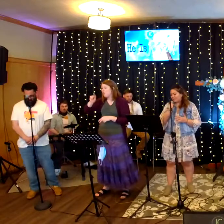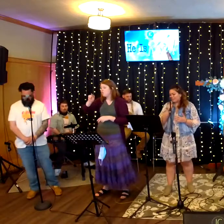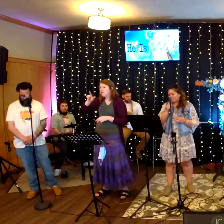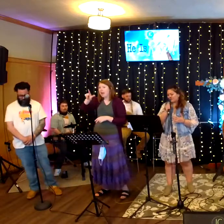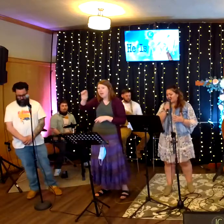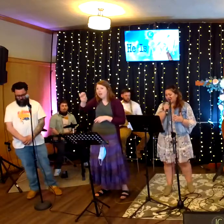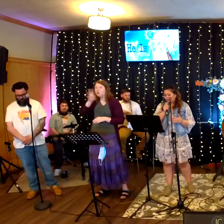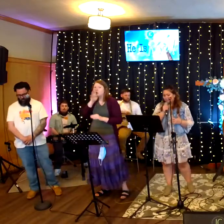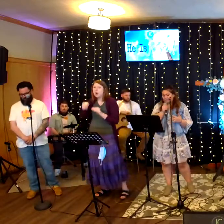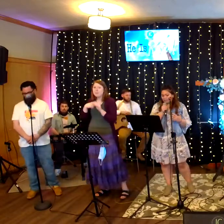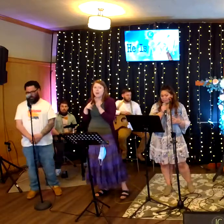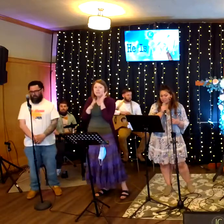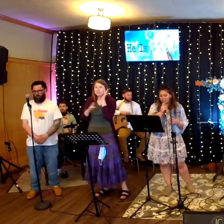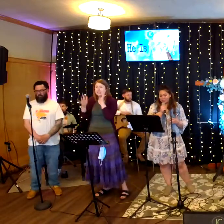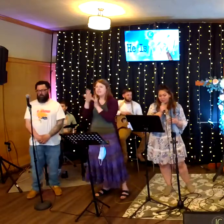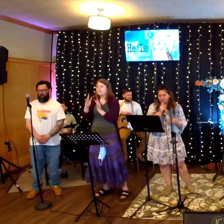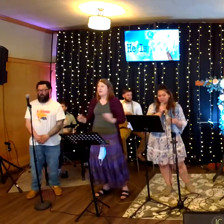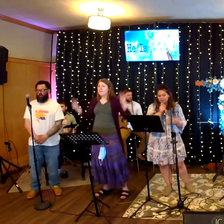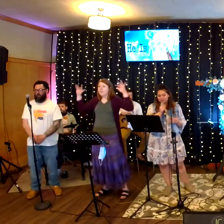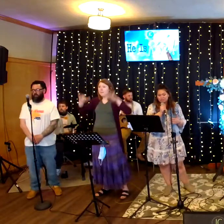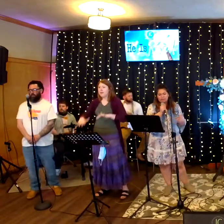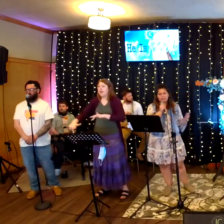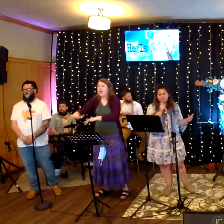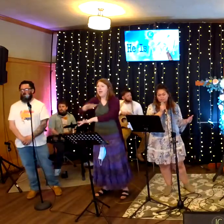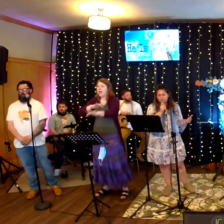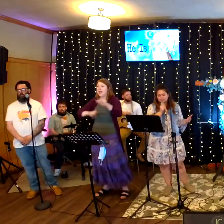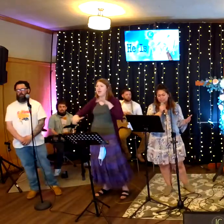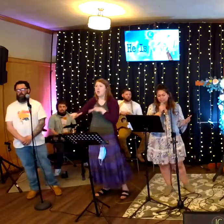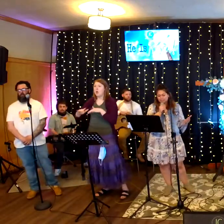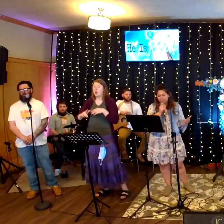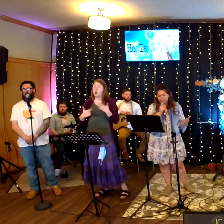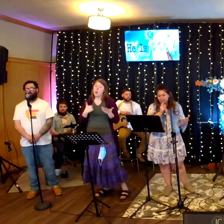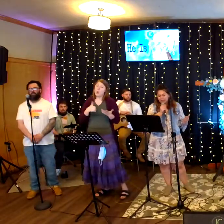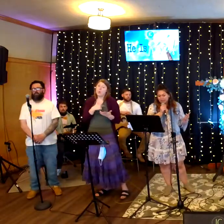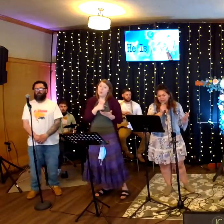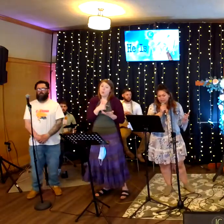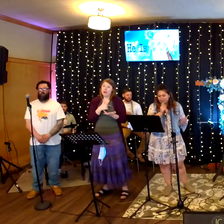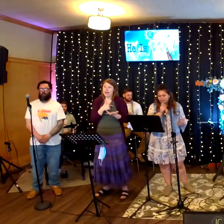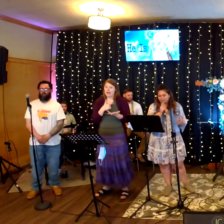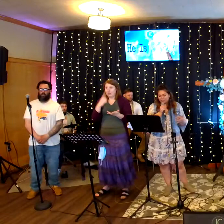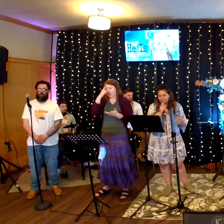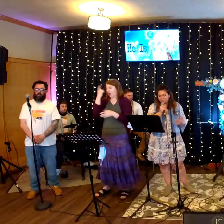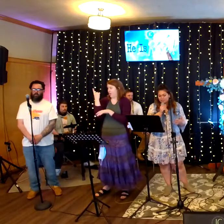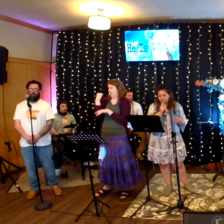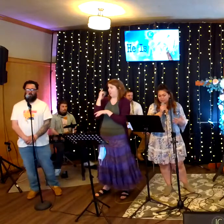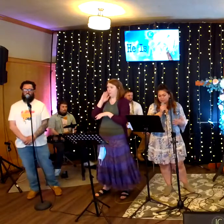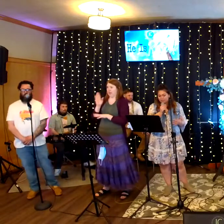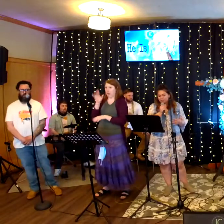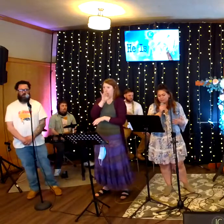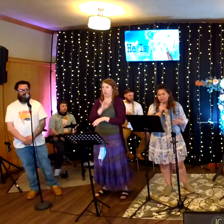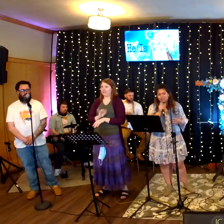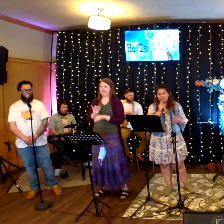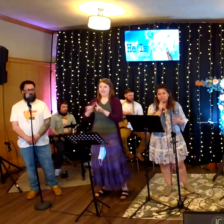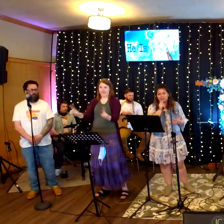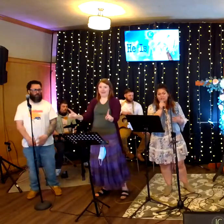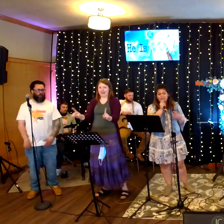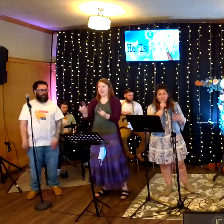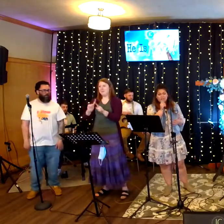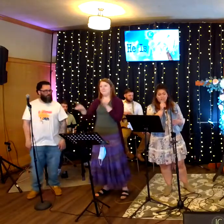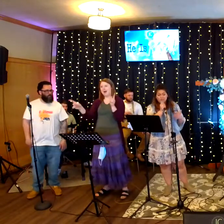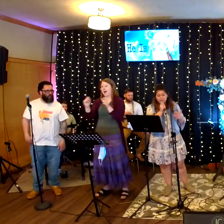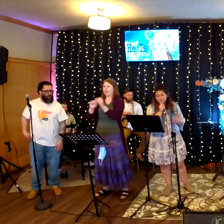we might have to bury the expectations of what we thought the past year would look like, our faith in Jesus is built on the foundation